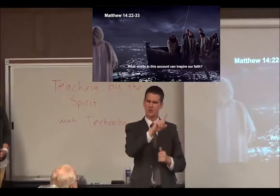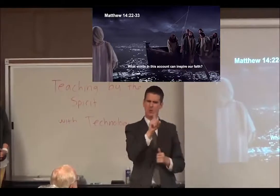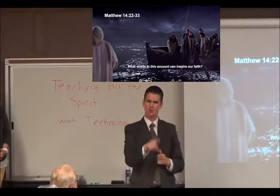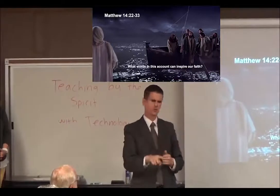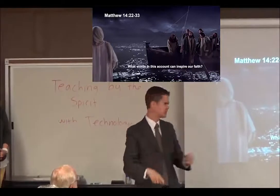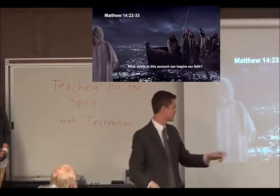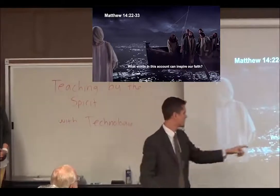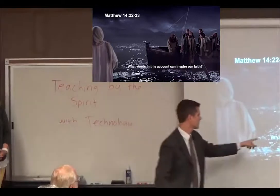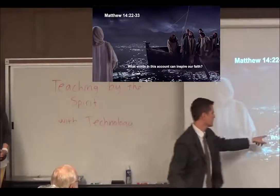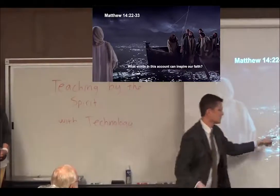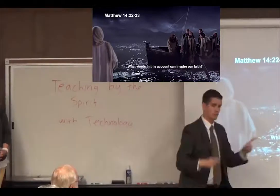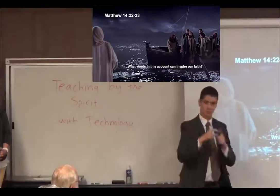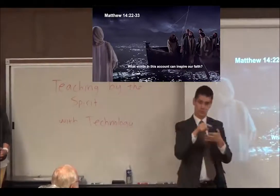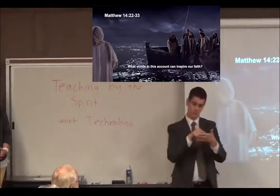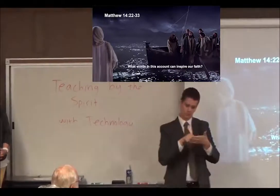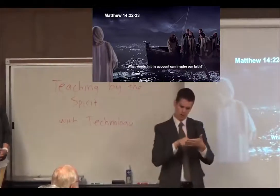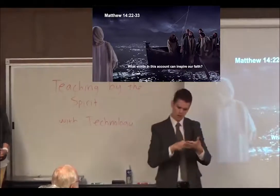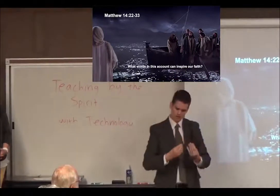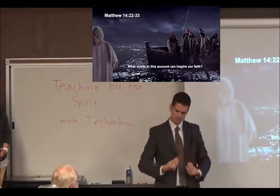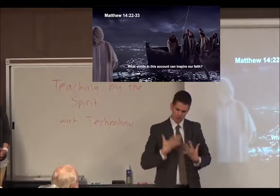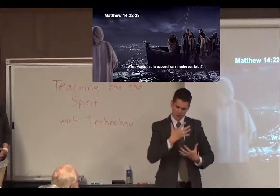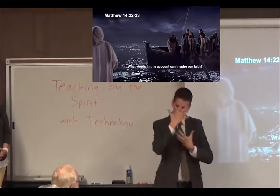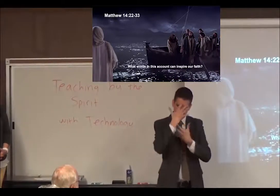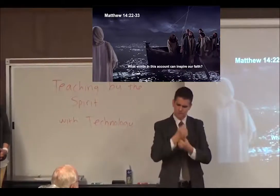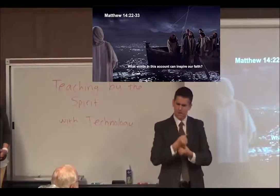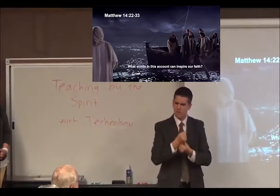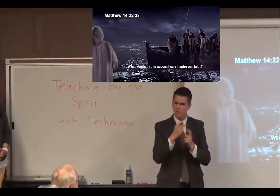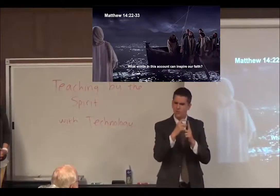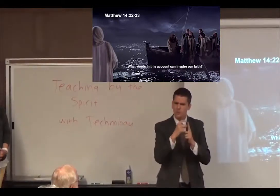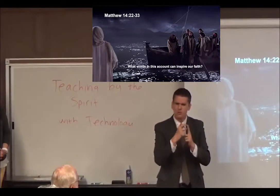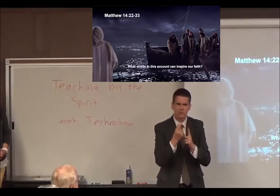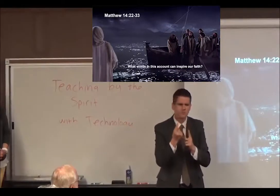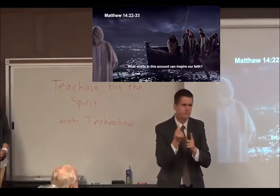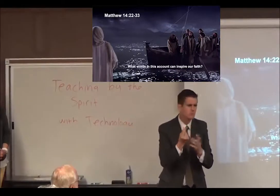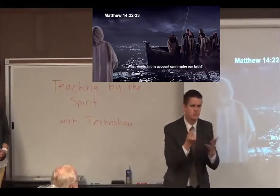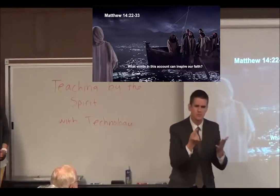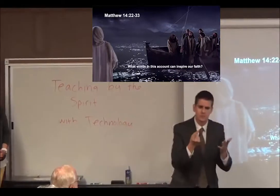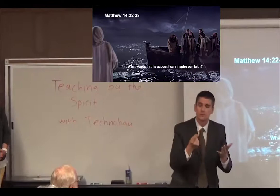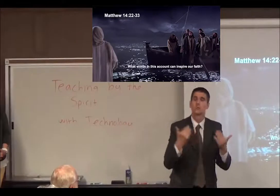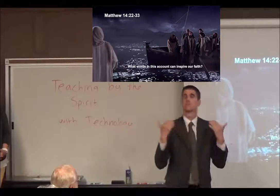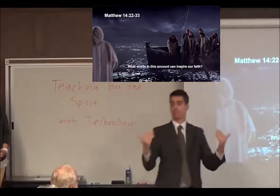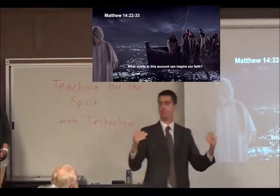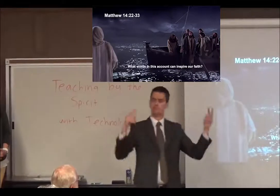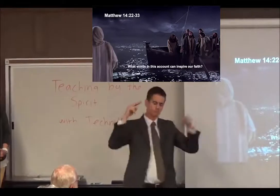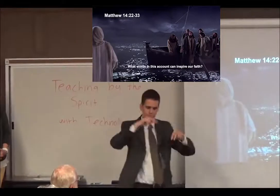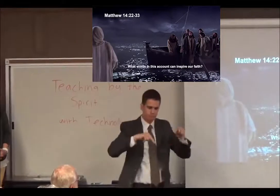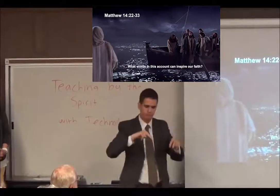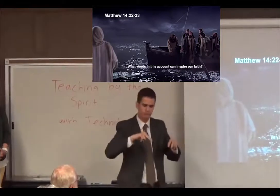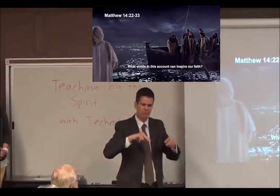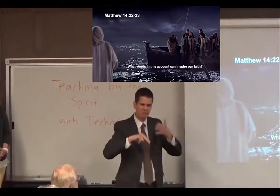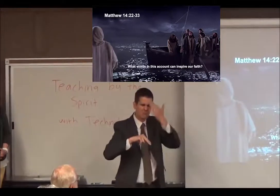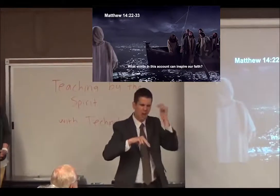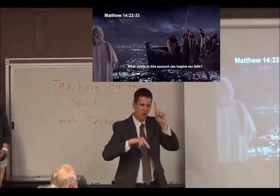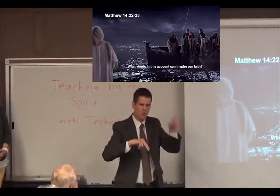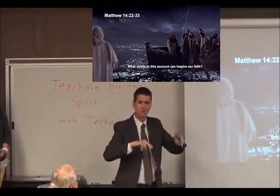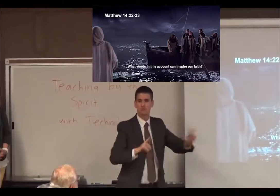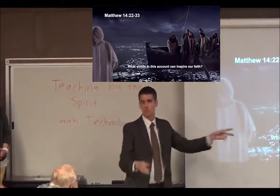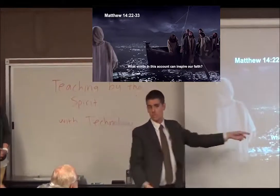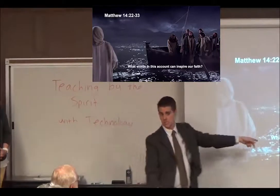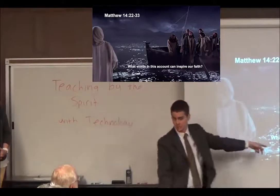read it together, and you can pay attention to this question as you read. That inspires faith. And then they're able to get into it. I forgot